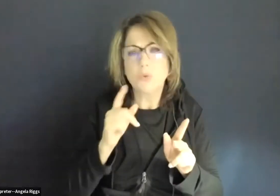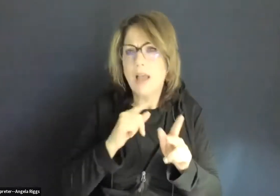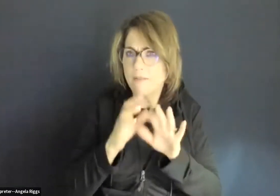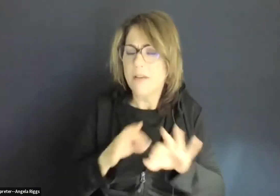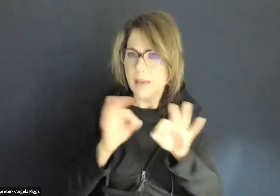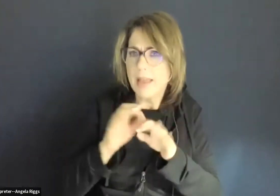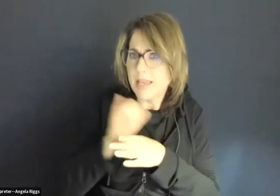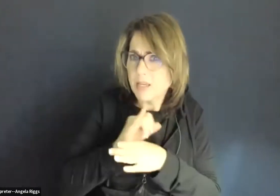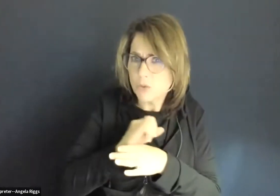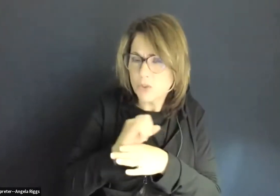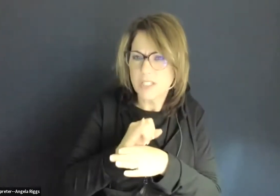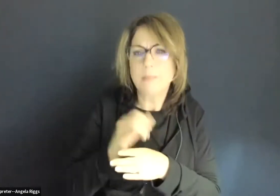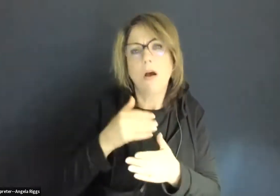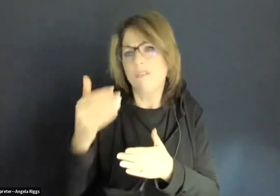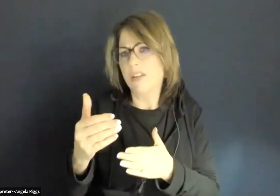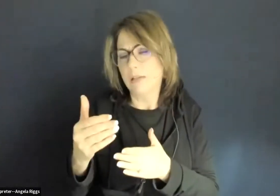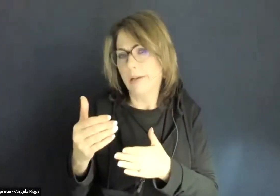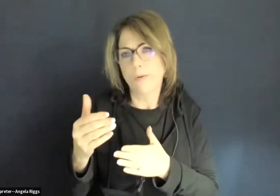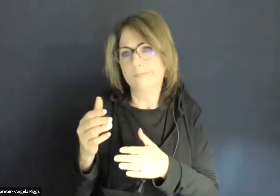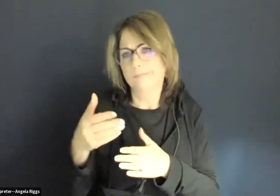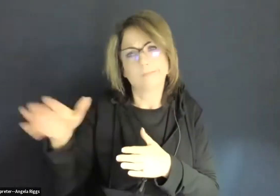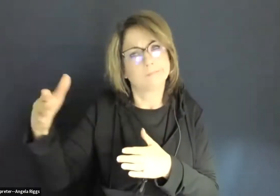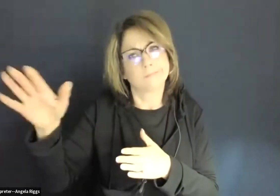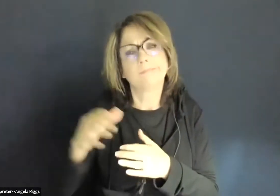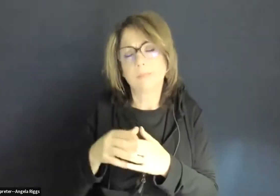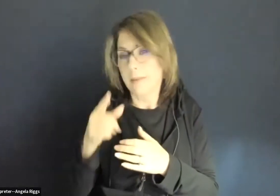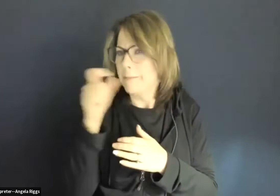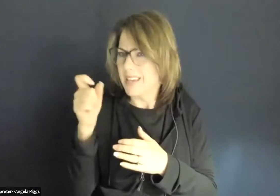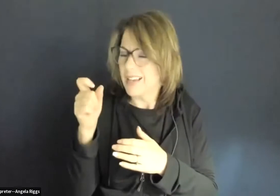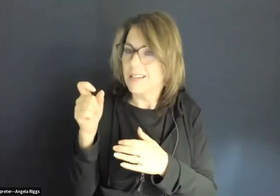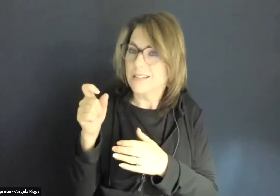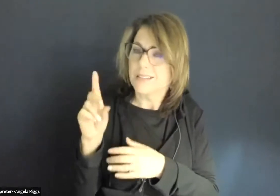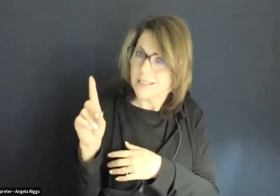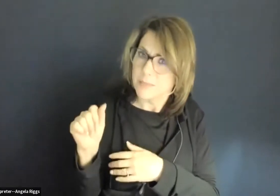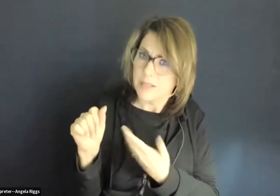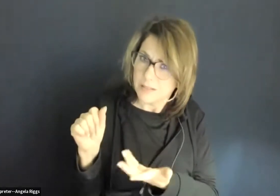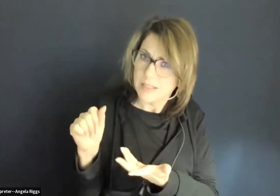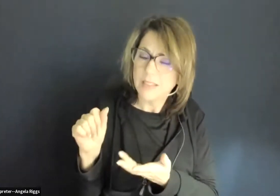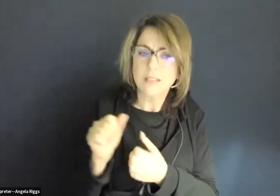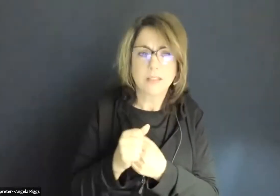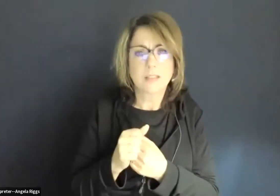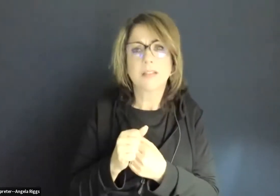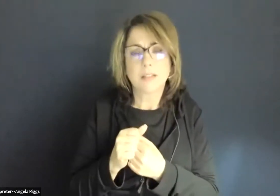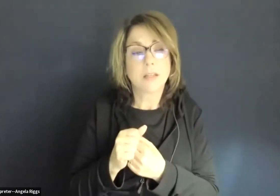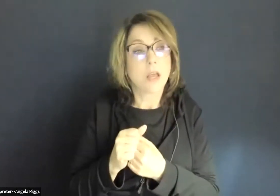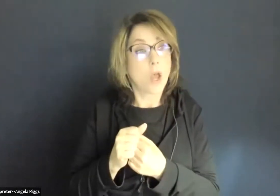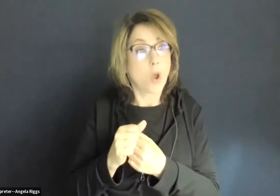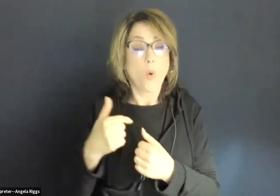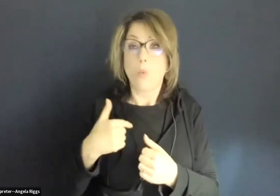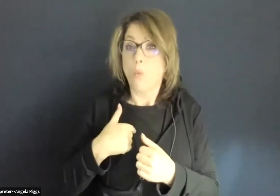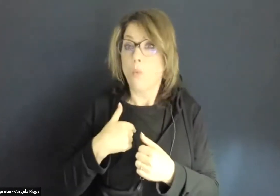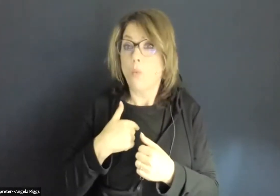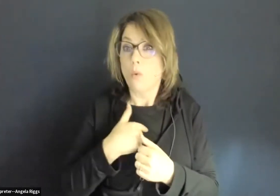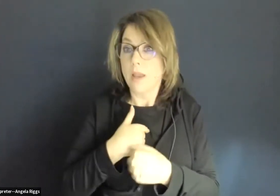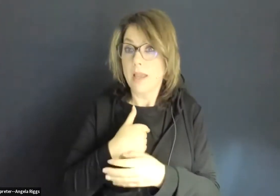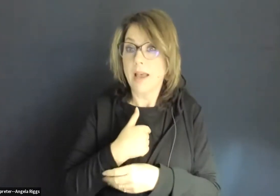that they're often excluded from because of their disability. And we have our